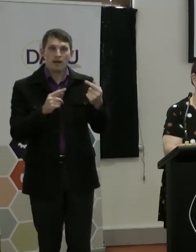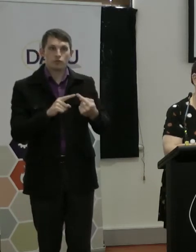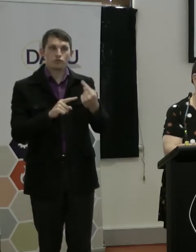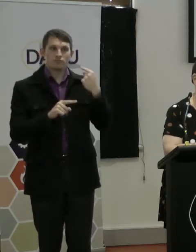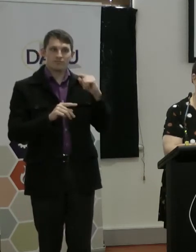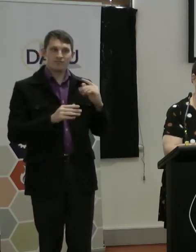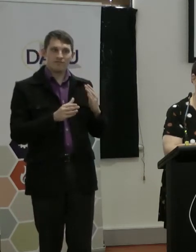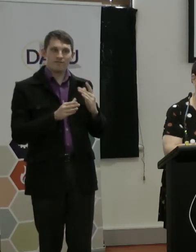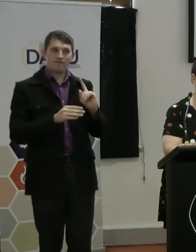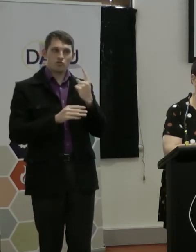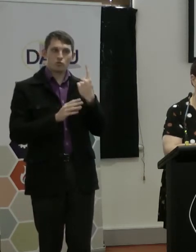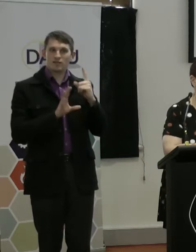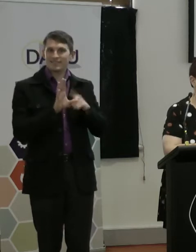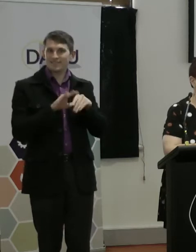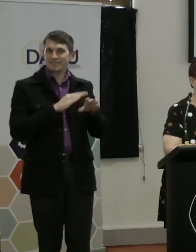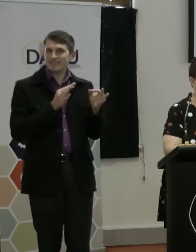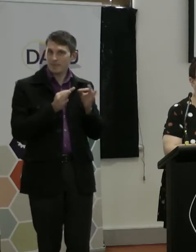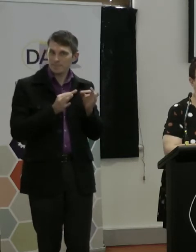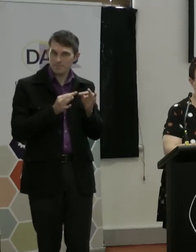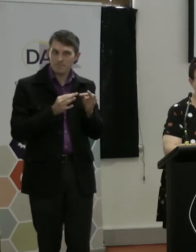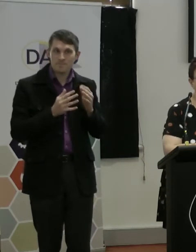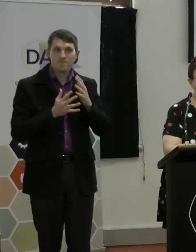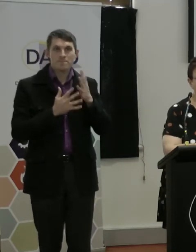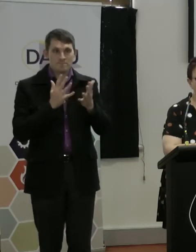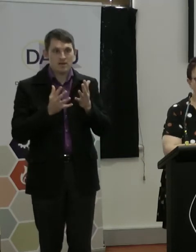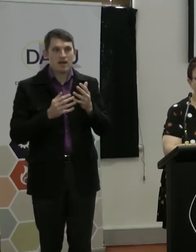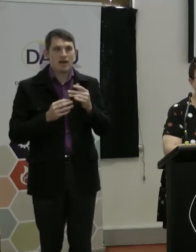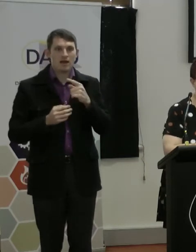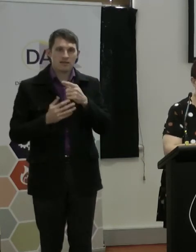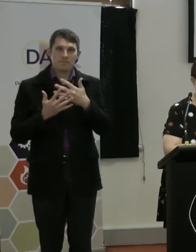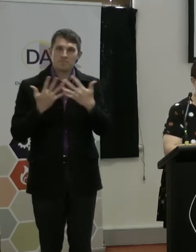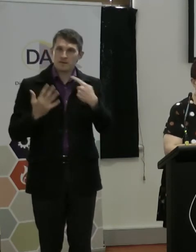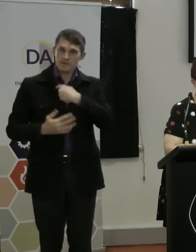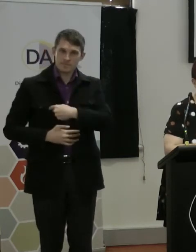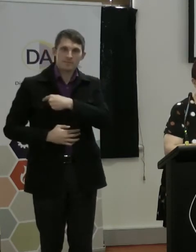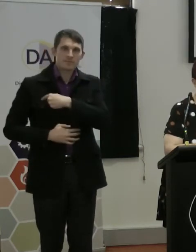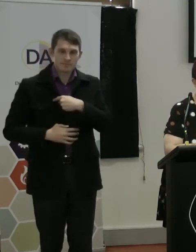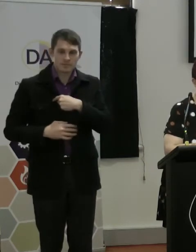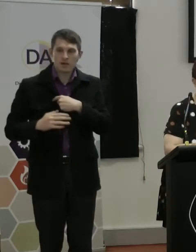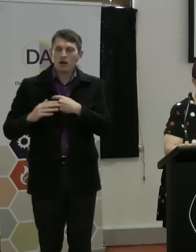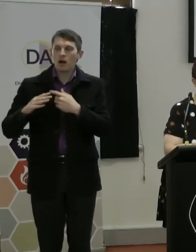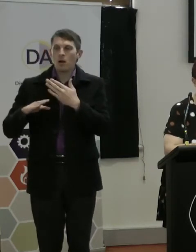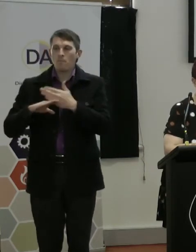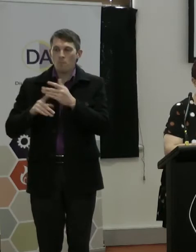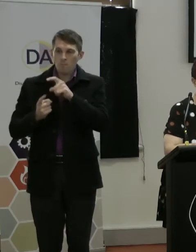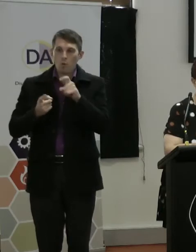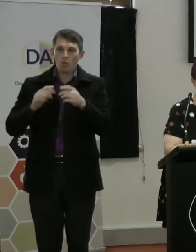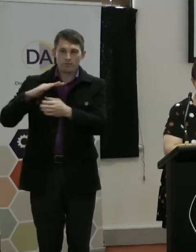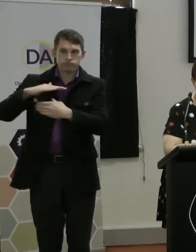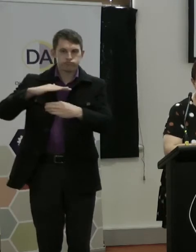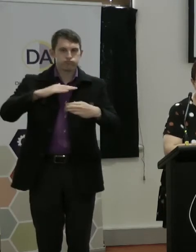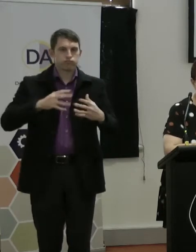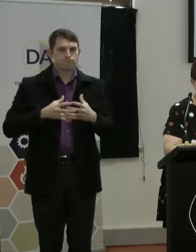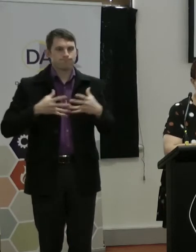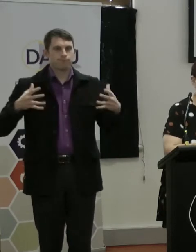1 year of the scheme. So they've made a commitment to employing caseworkers and